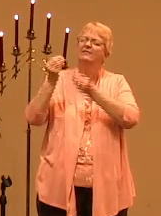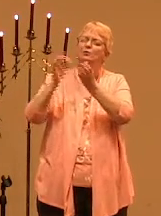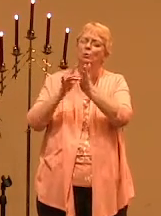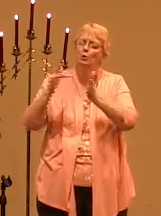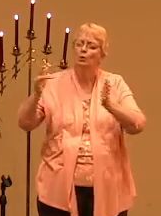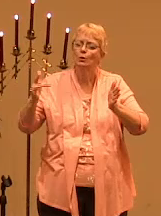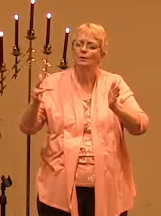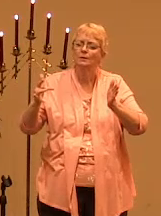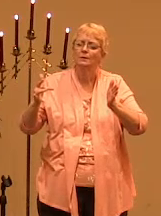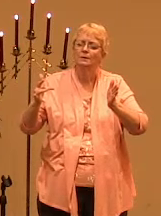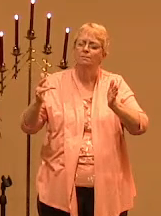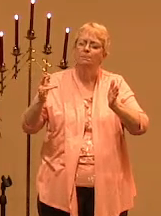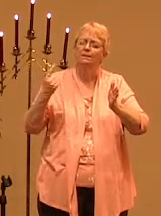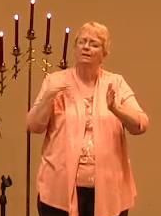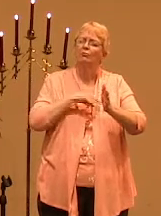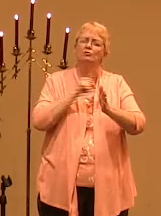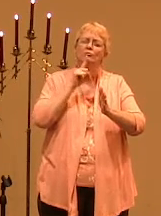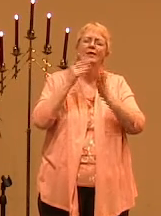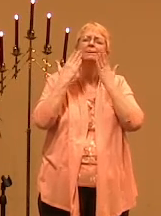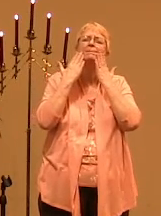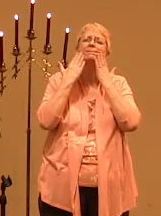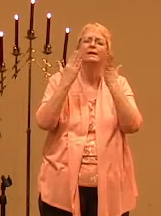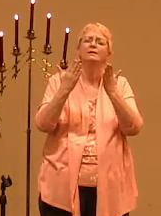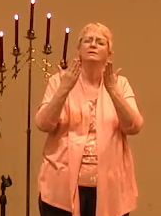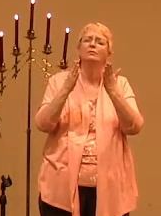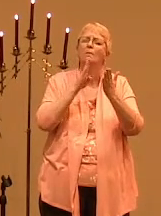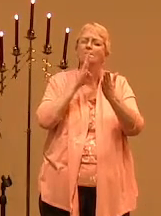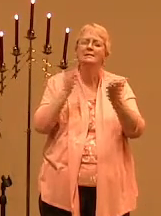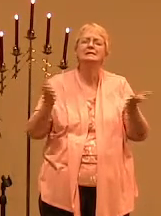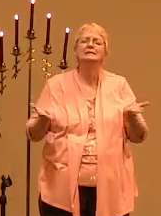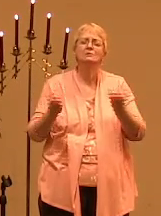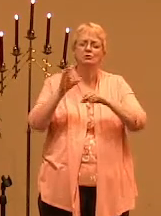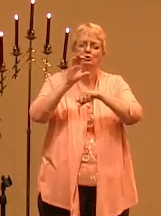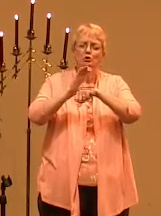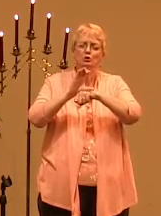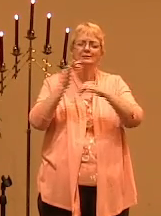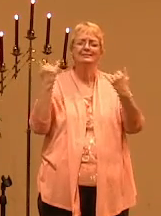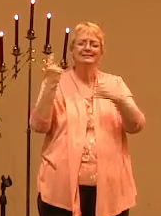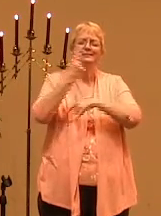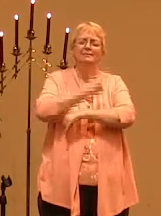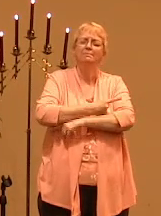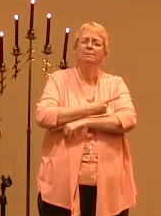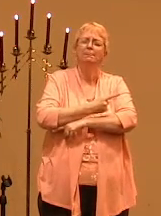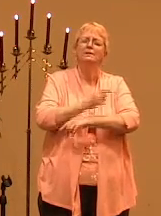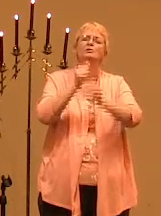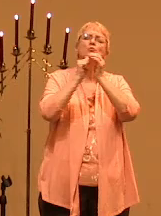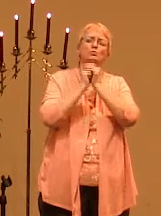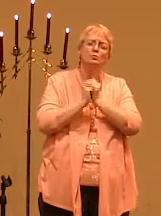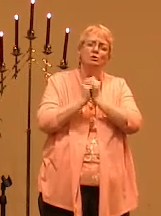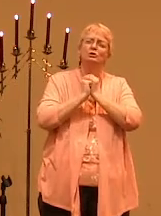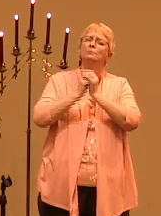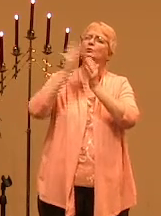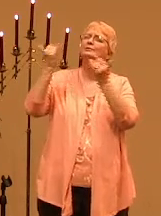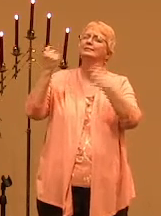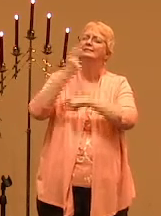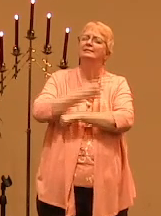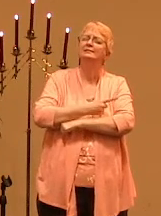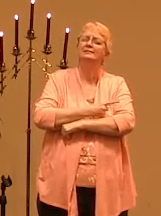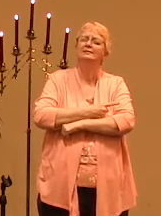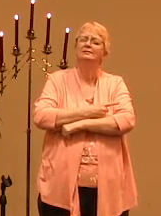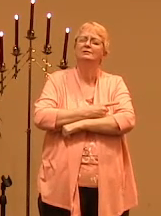glory. We're so thankful that we can be in this place today, to worship you today,